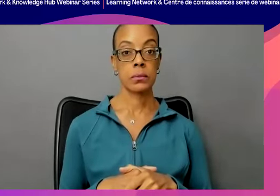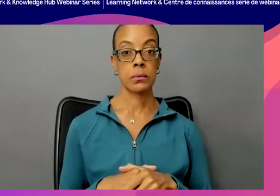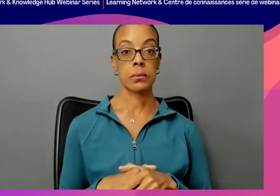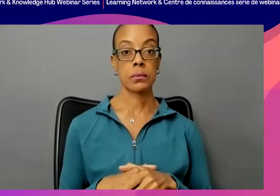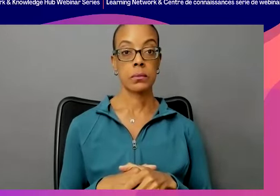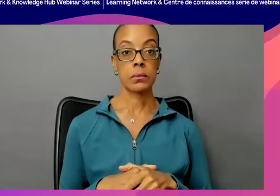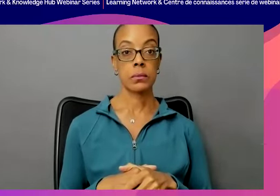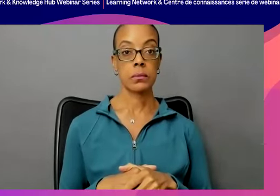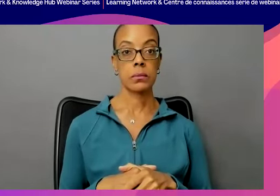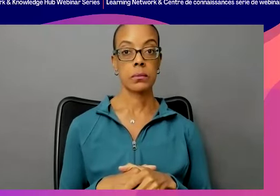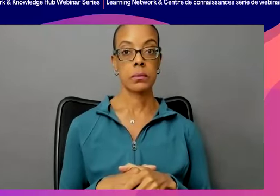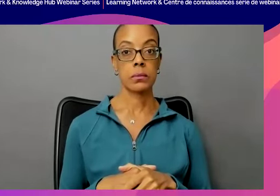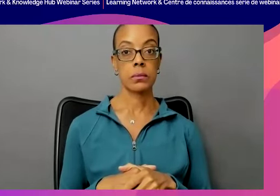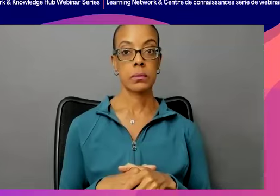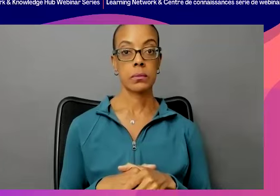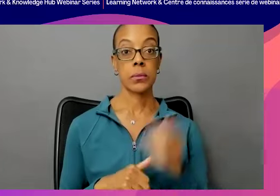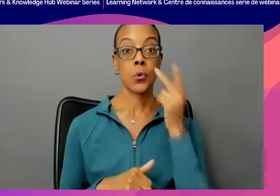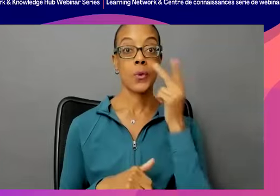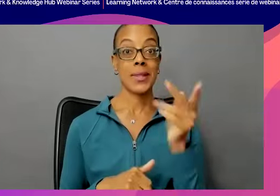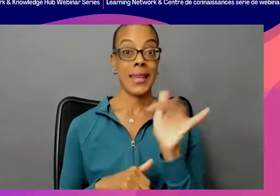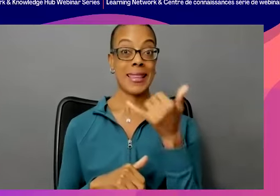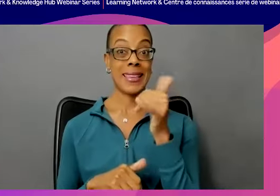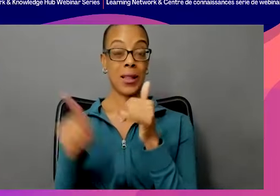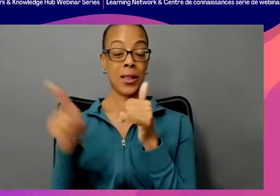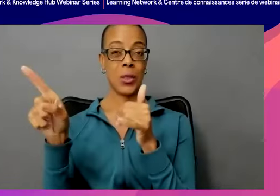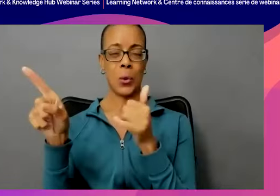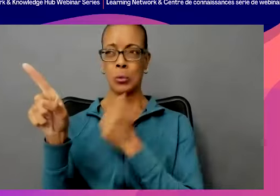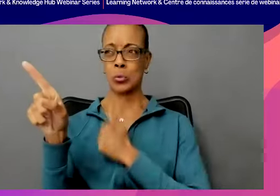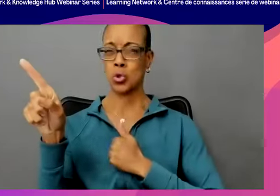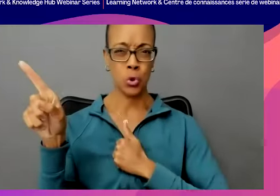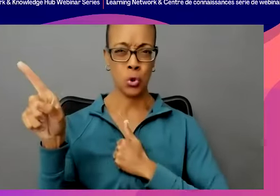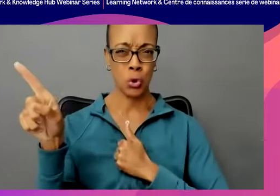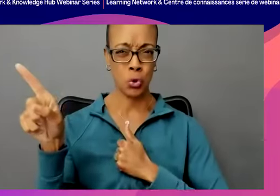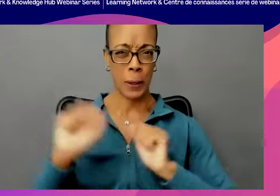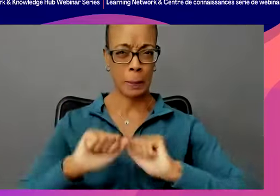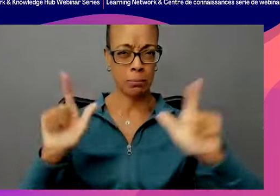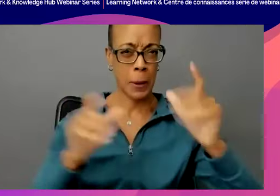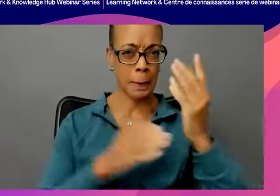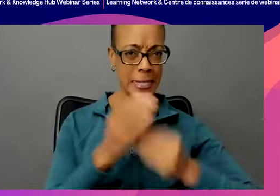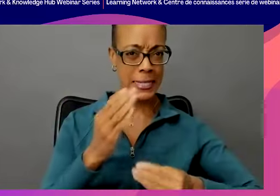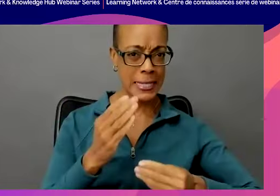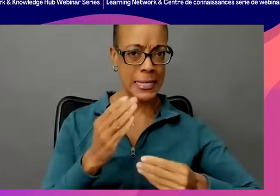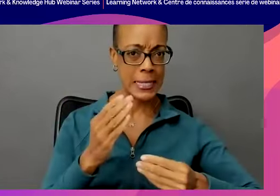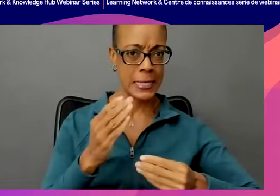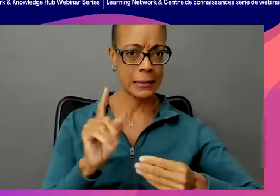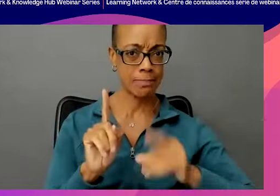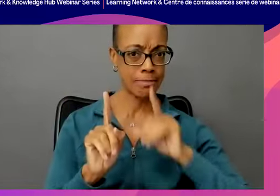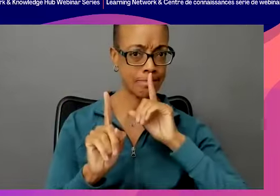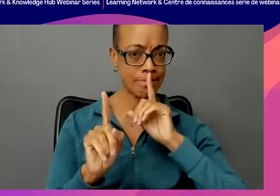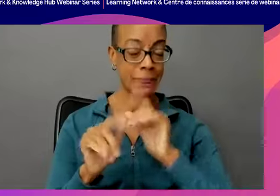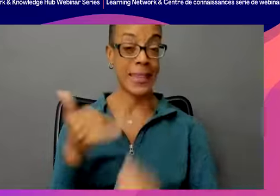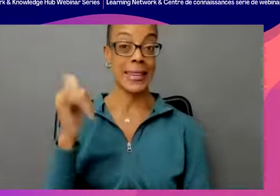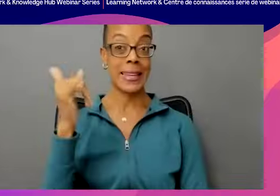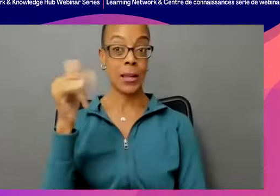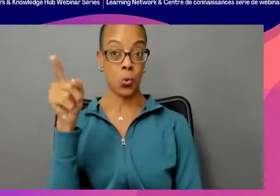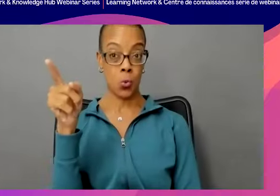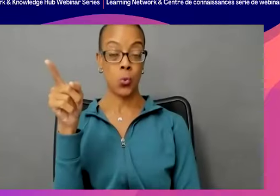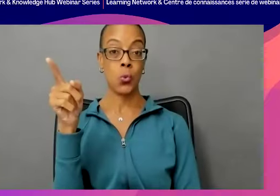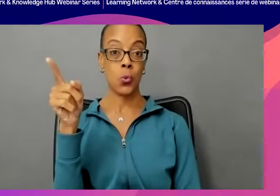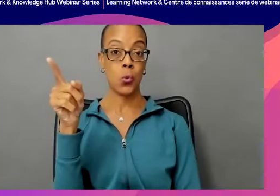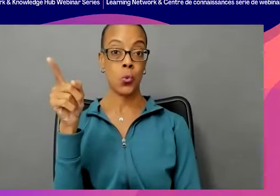see, if you look at the yellow, I'm sorry, I don't think we have a slide for this. We have the yellow is that